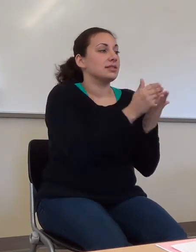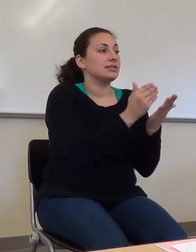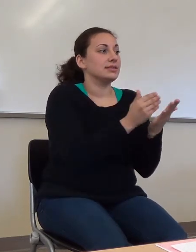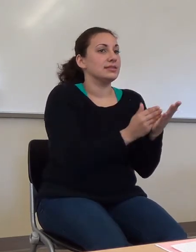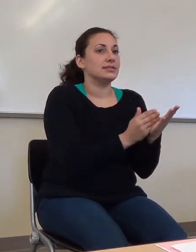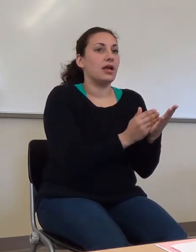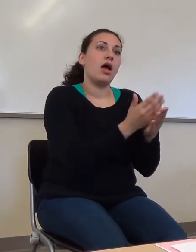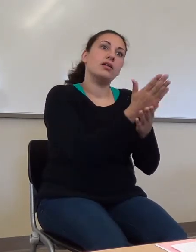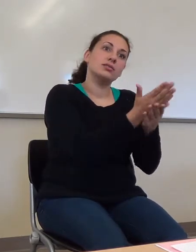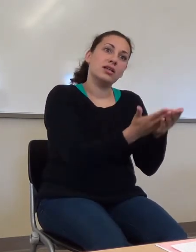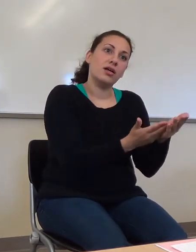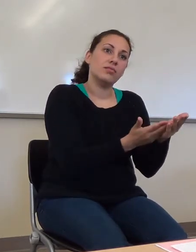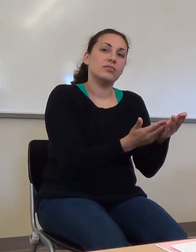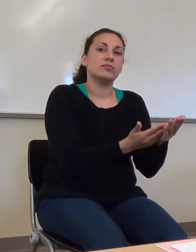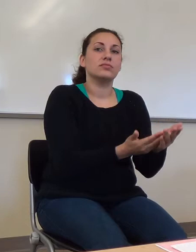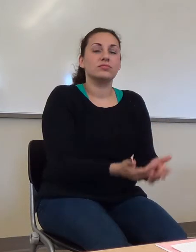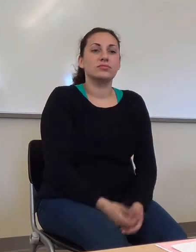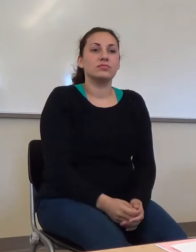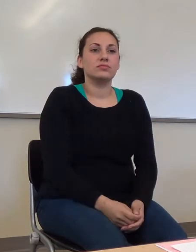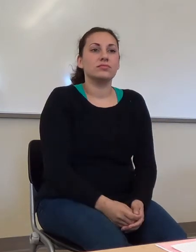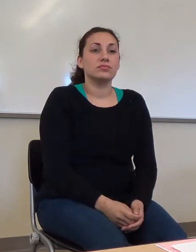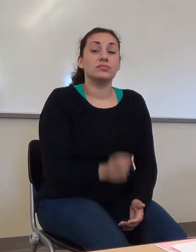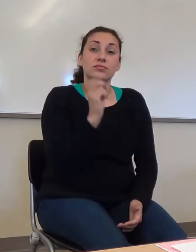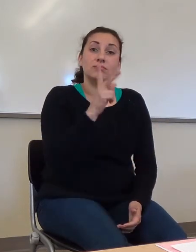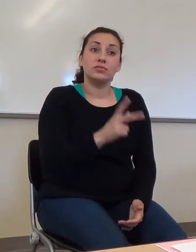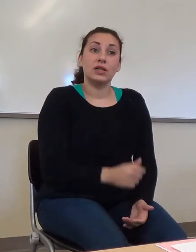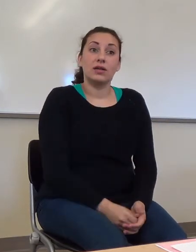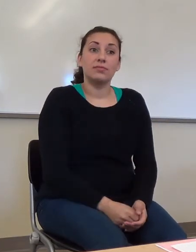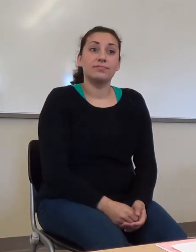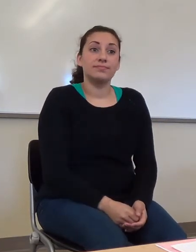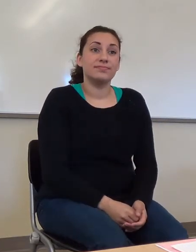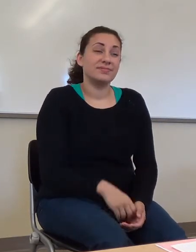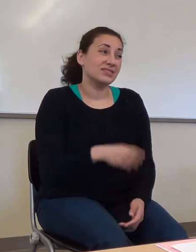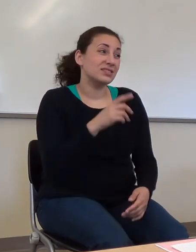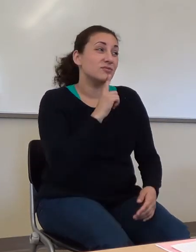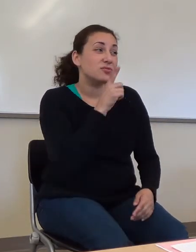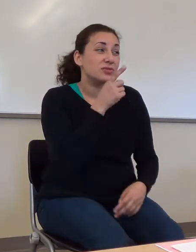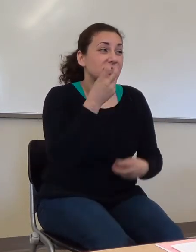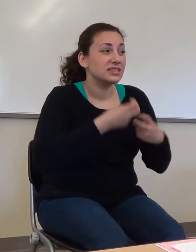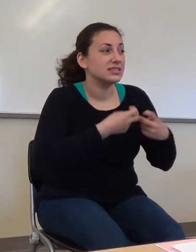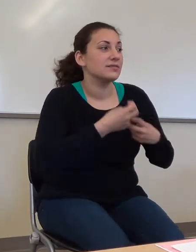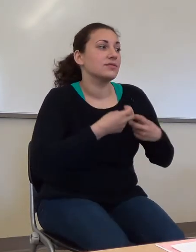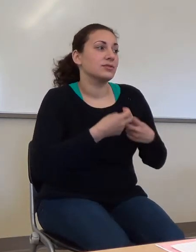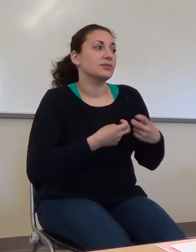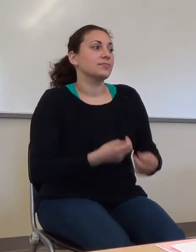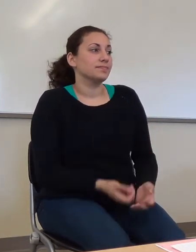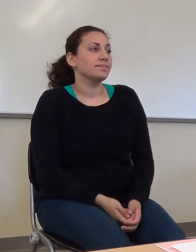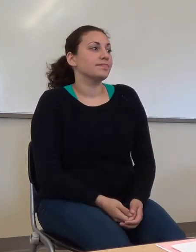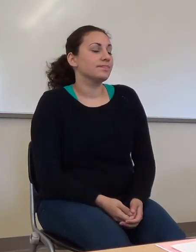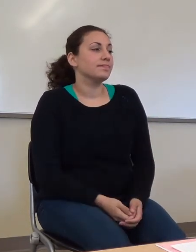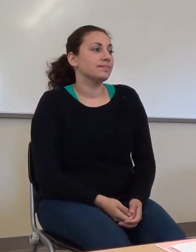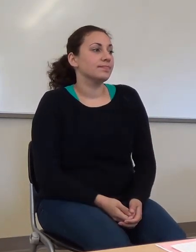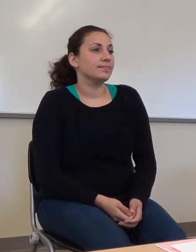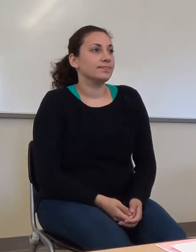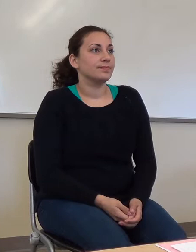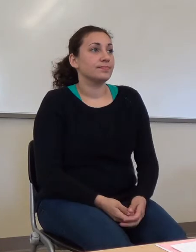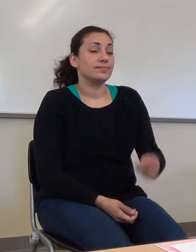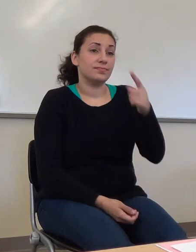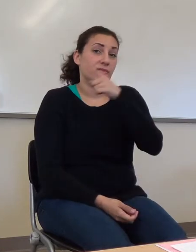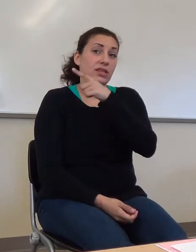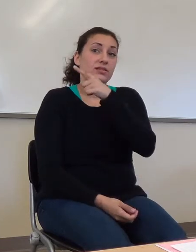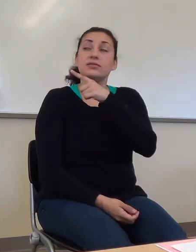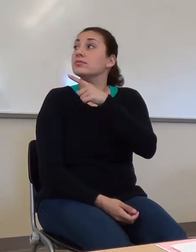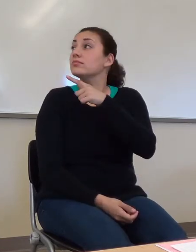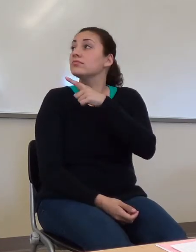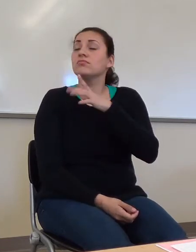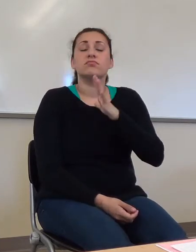without saying in this paragraph. It's tricky. This is tricky wording, okay? So this one was